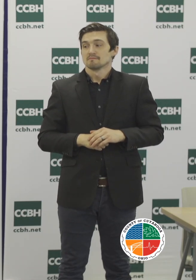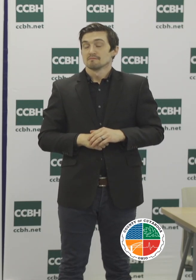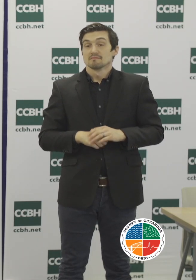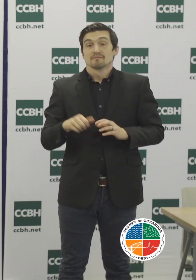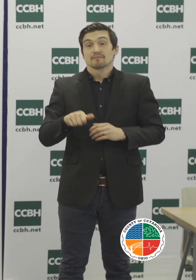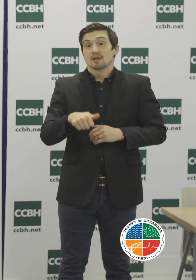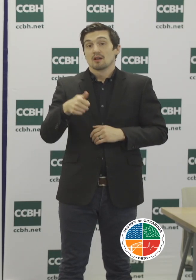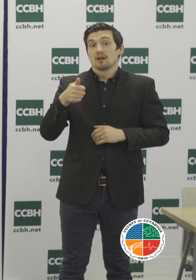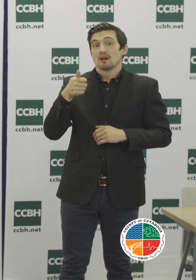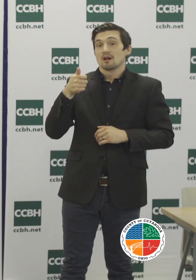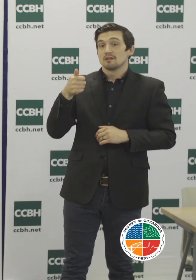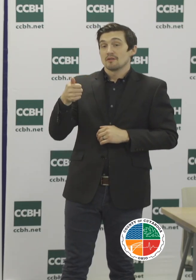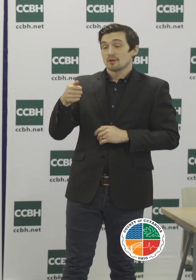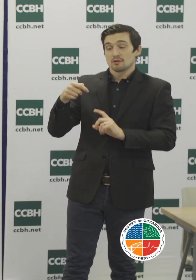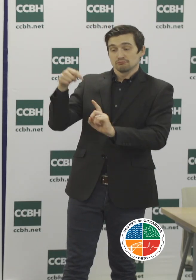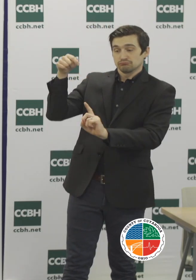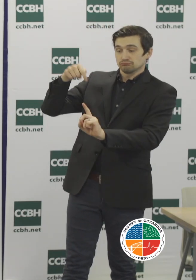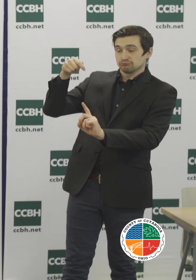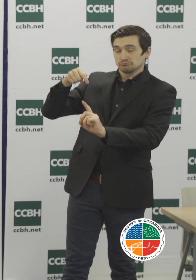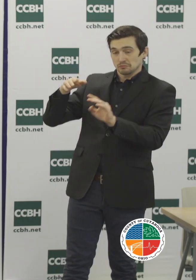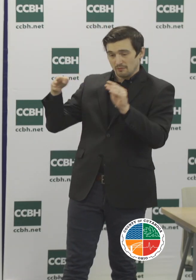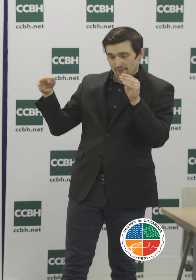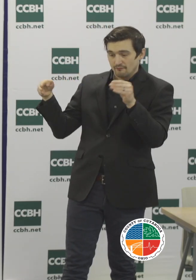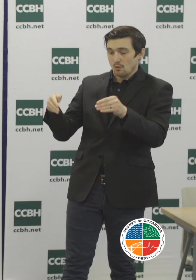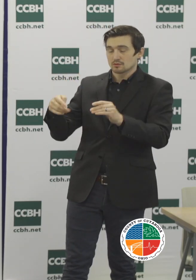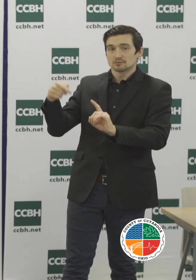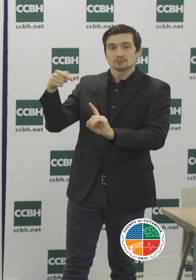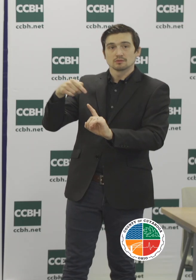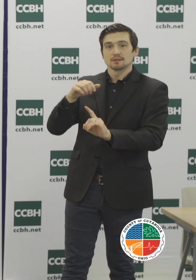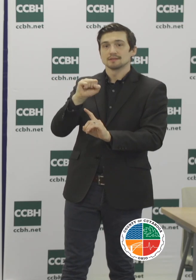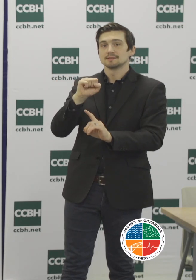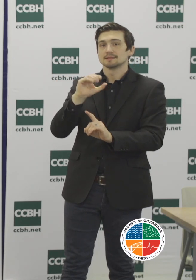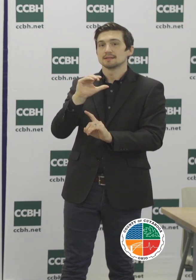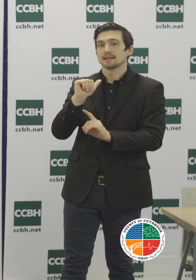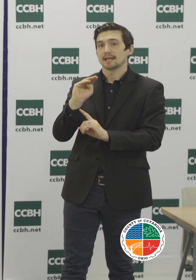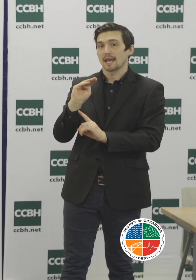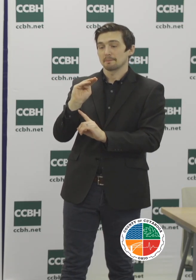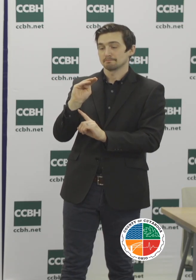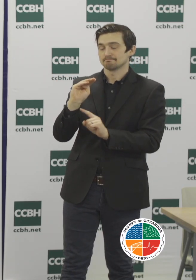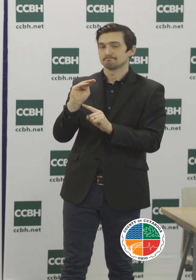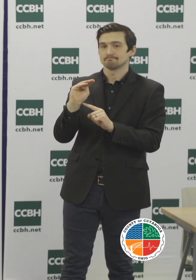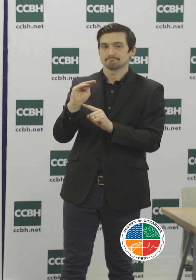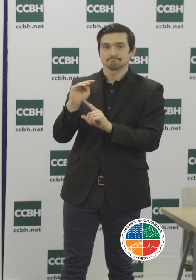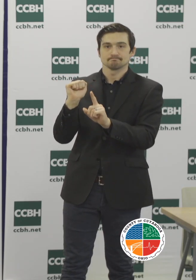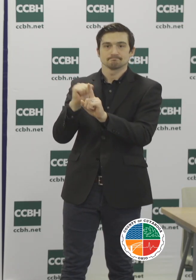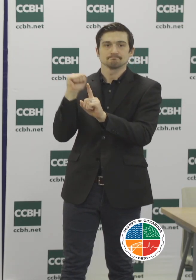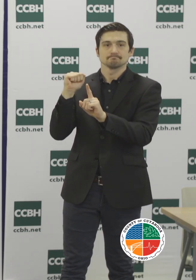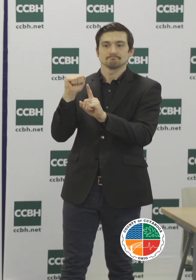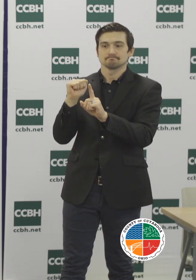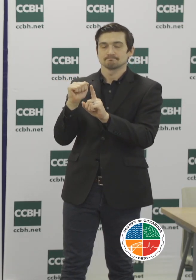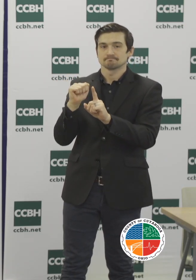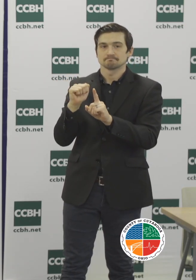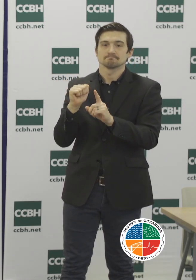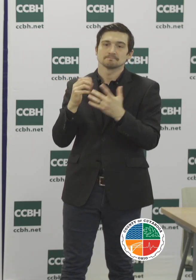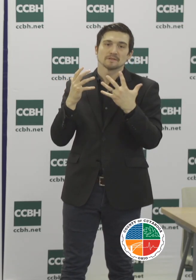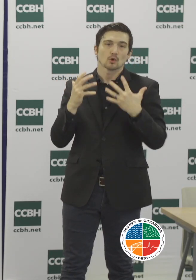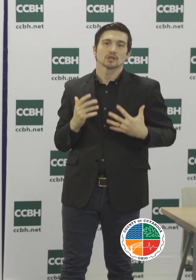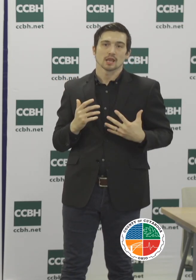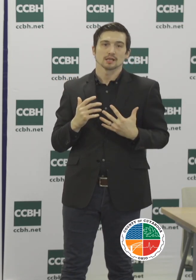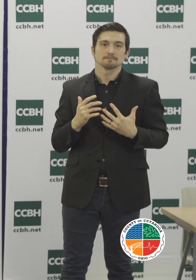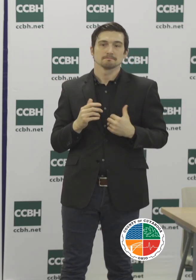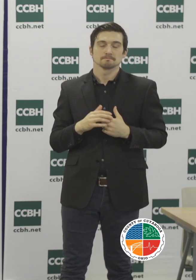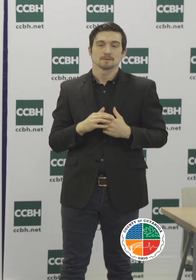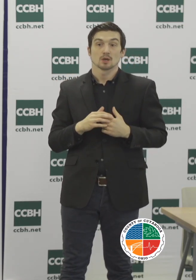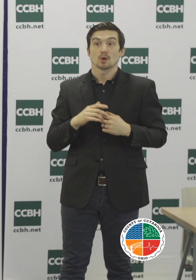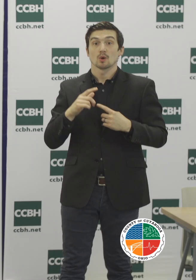Another area where we're devoting our attention is scams. Unfortunately, when there's a crisis,